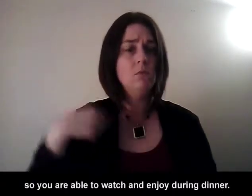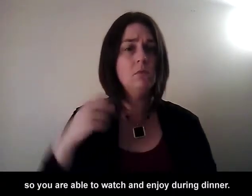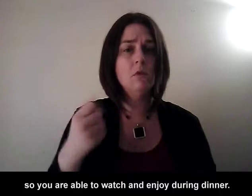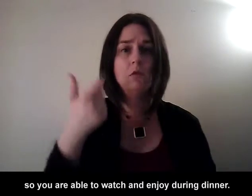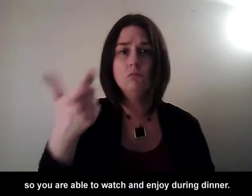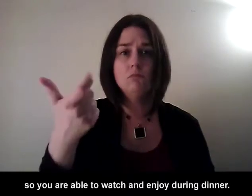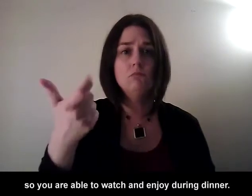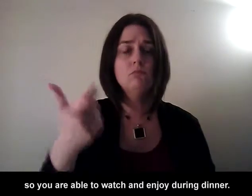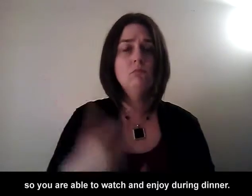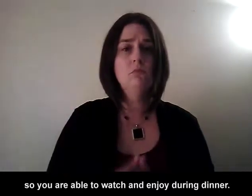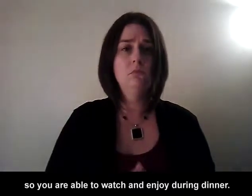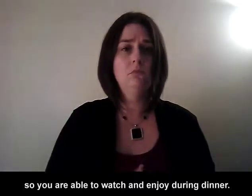watch and enjoy during dinner.